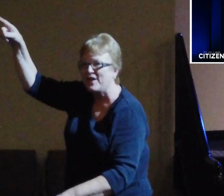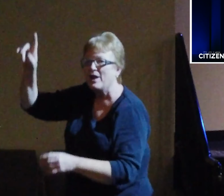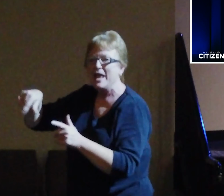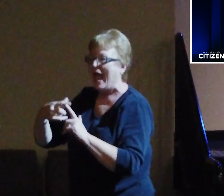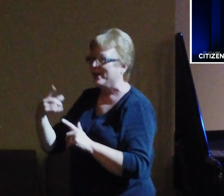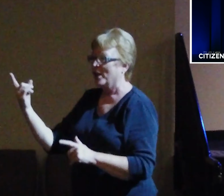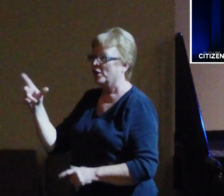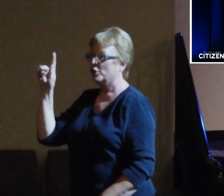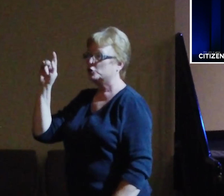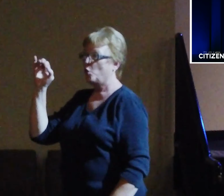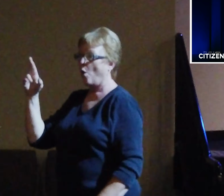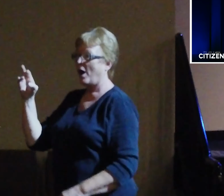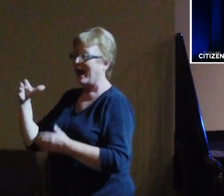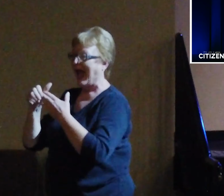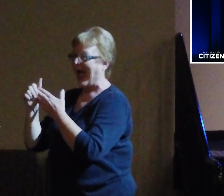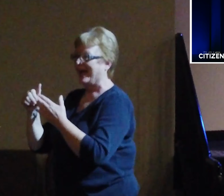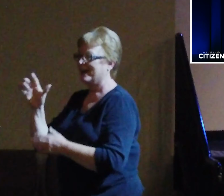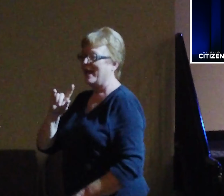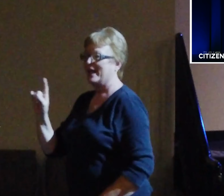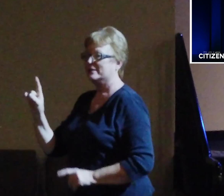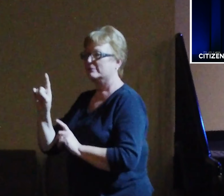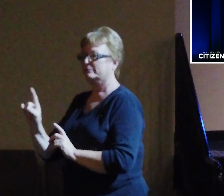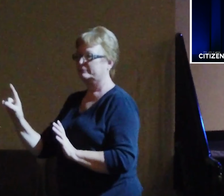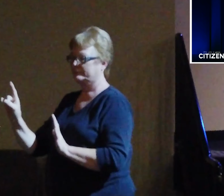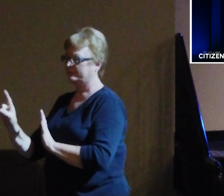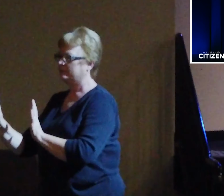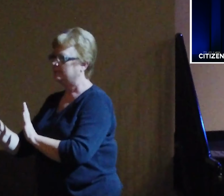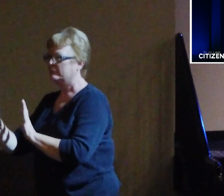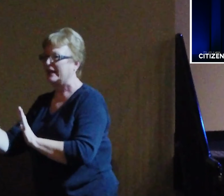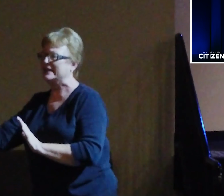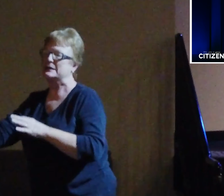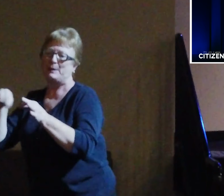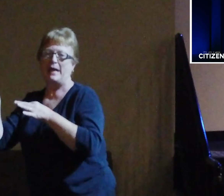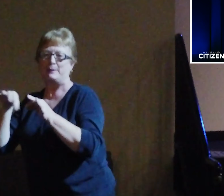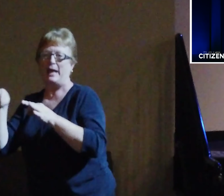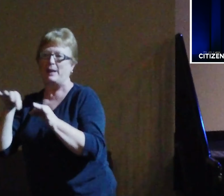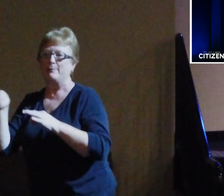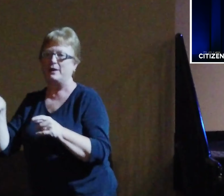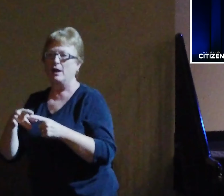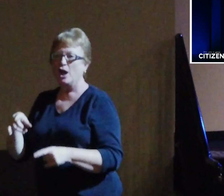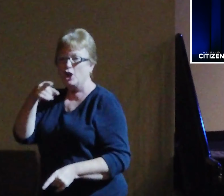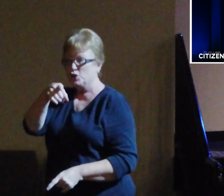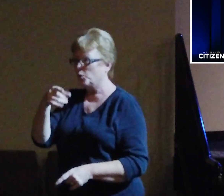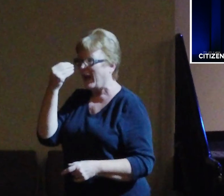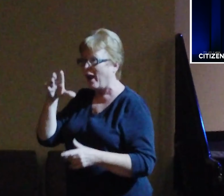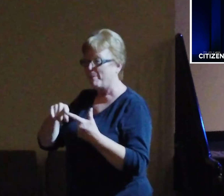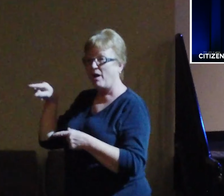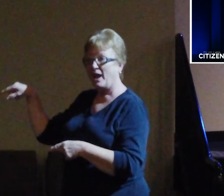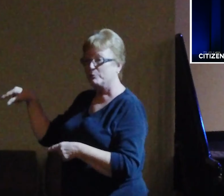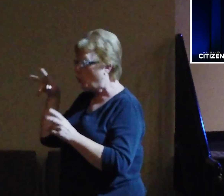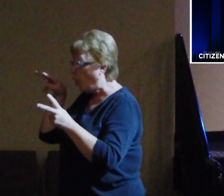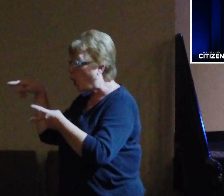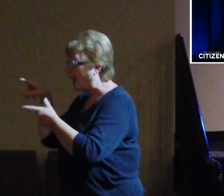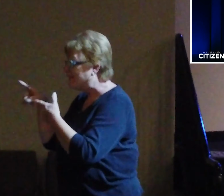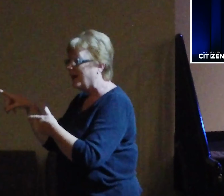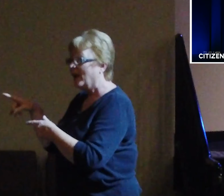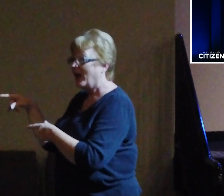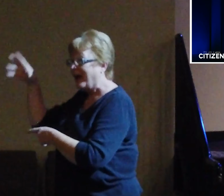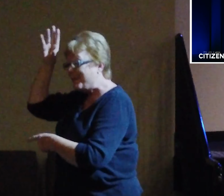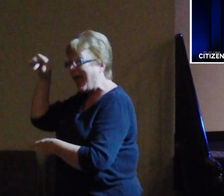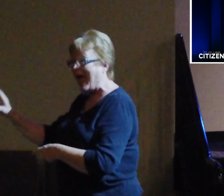cares what the tour guide looks like. Nobody. Who cares? There's something way better to look at. And when we come together